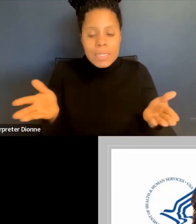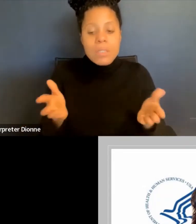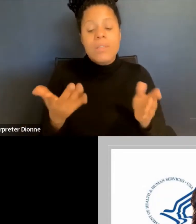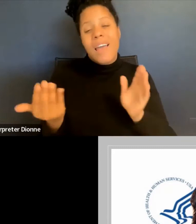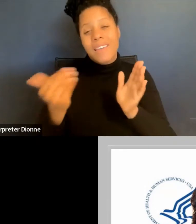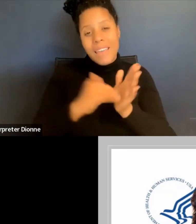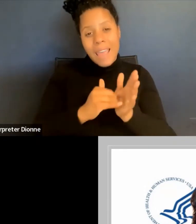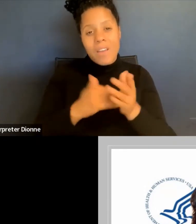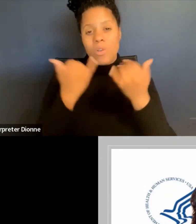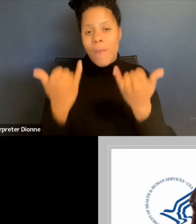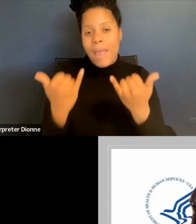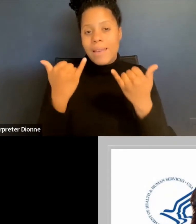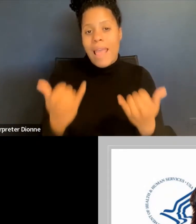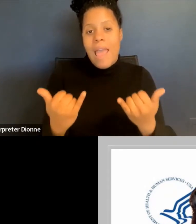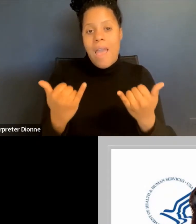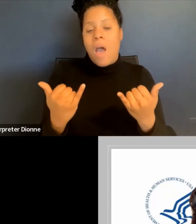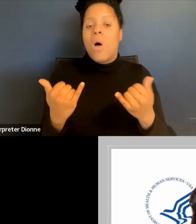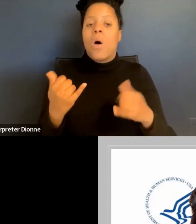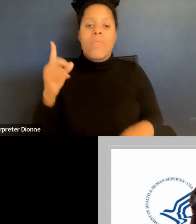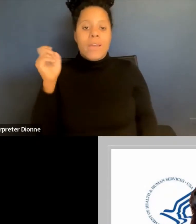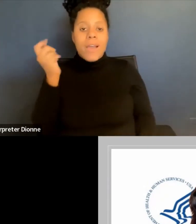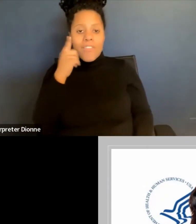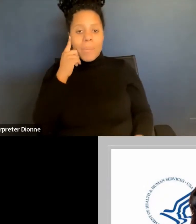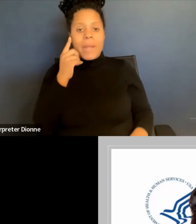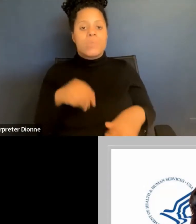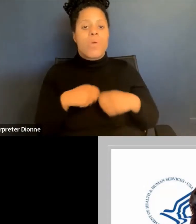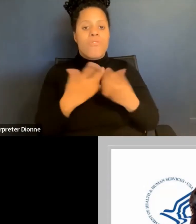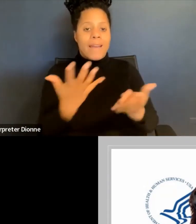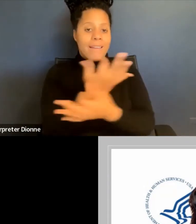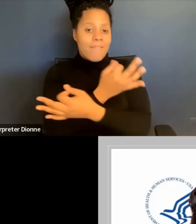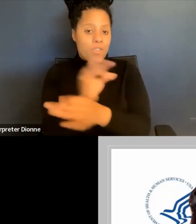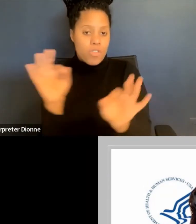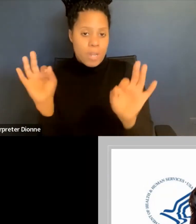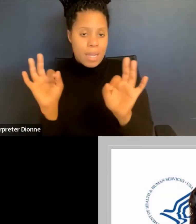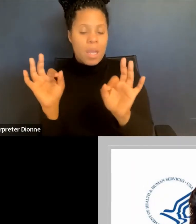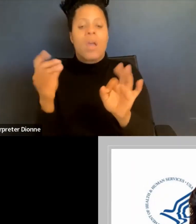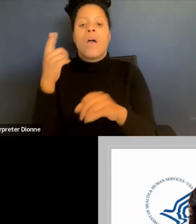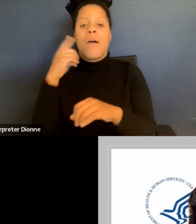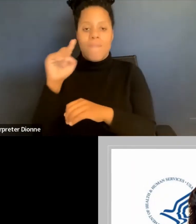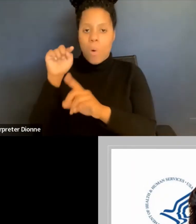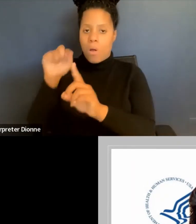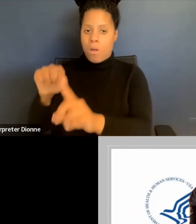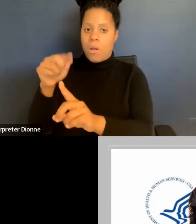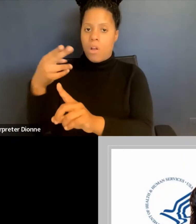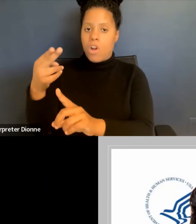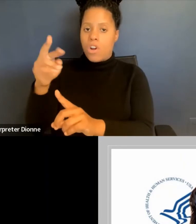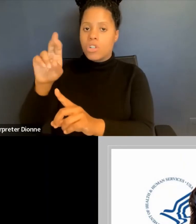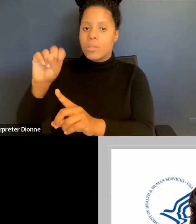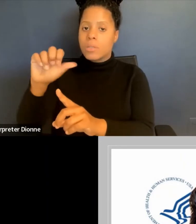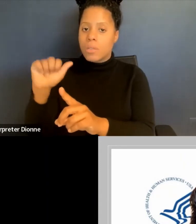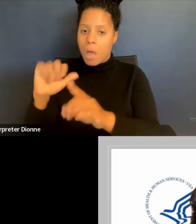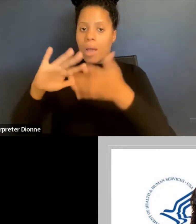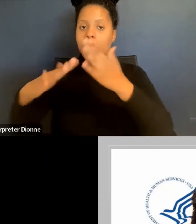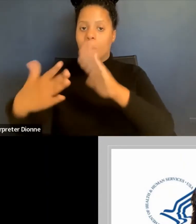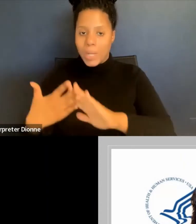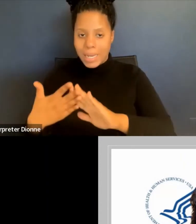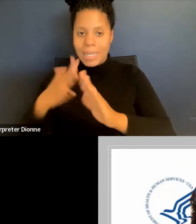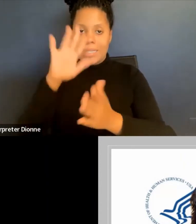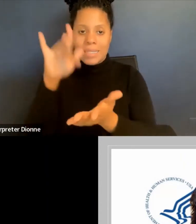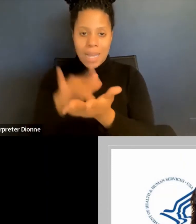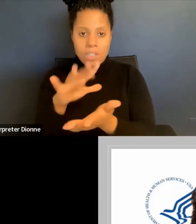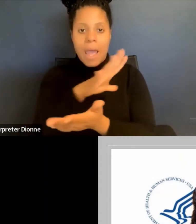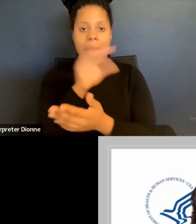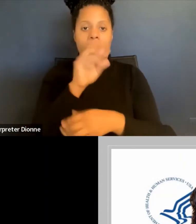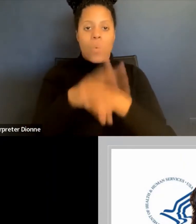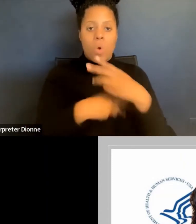government at this point is providing them free to HRSA's community health centers and rural health clinics. And that's the way we